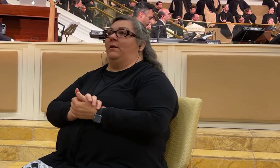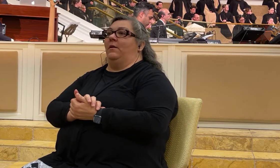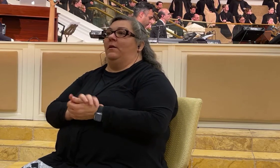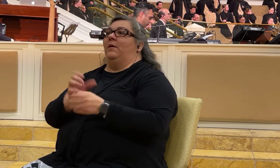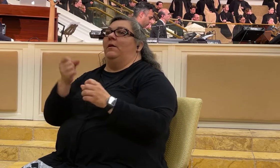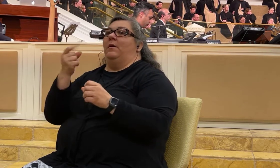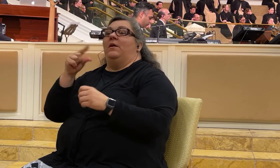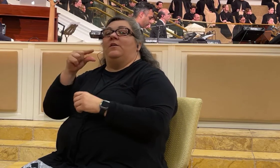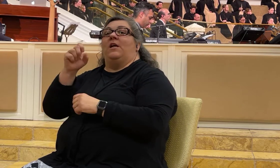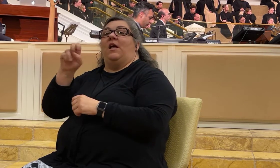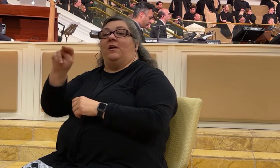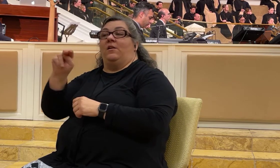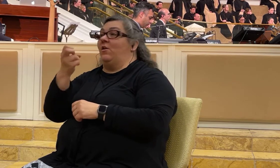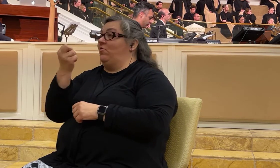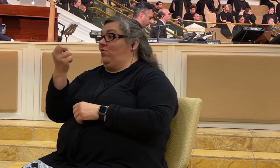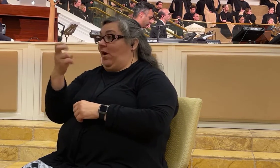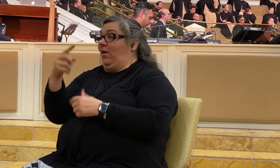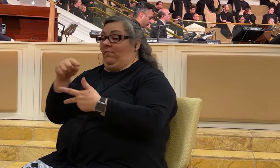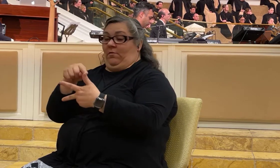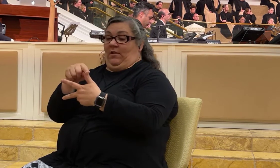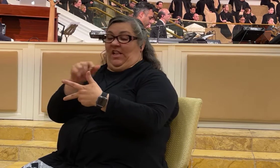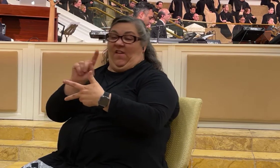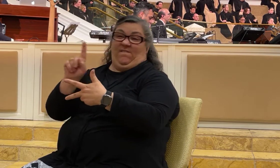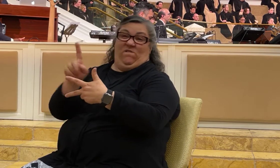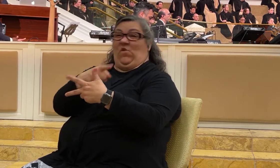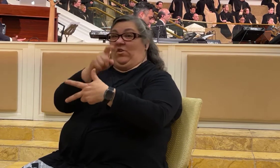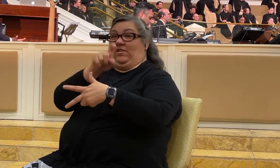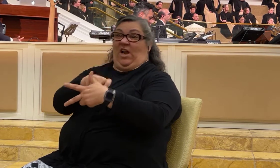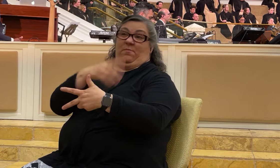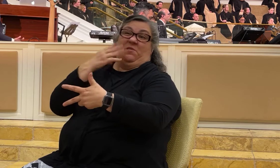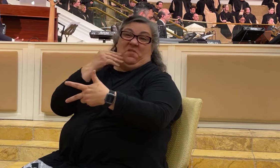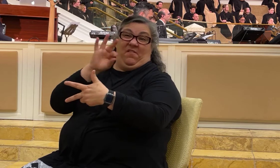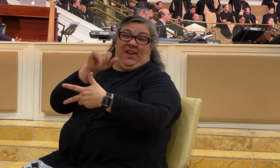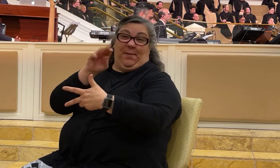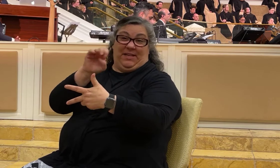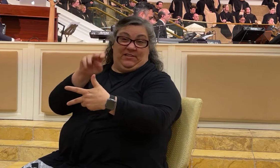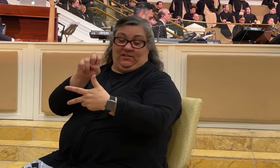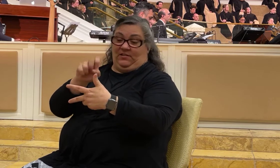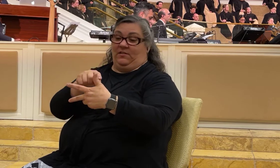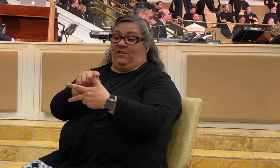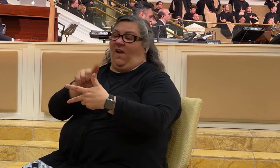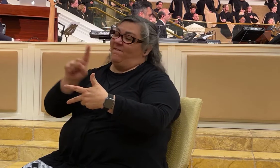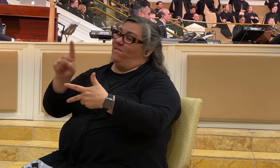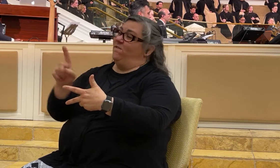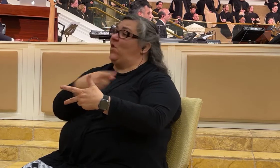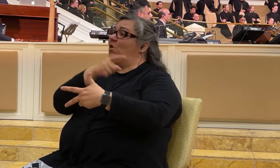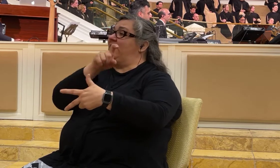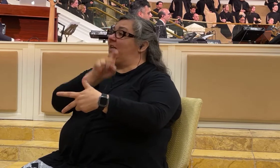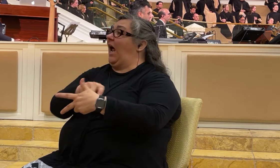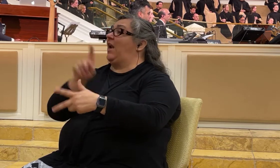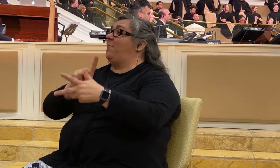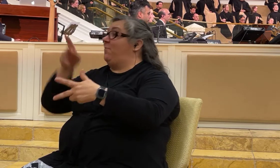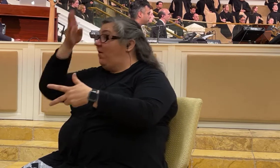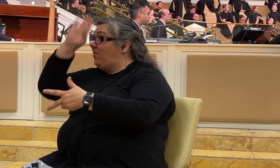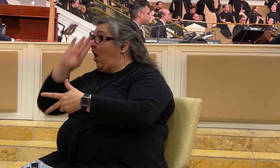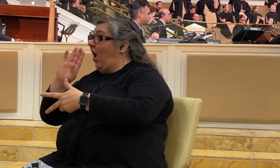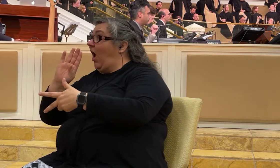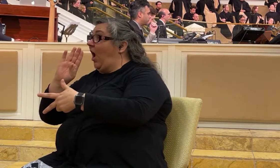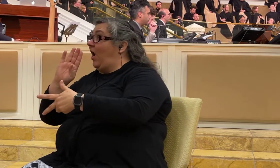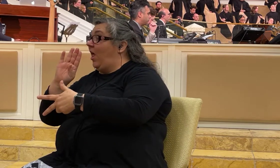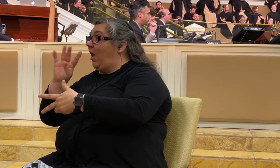like I said in Genesis 12, where the first famine came with Abraham, that is the first time the people of God were